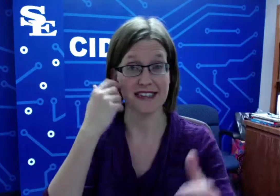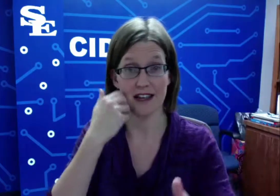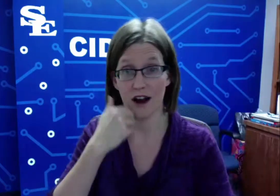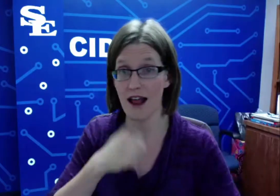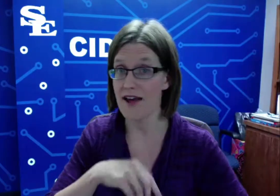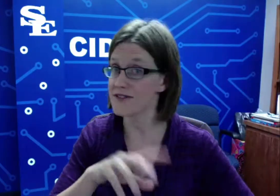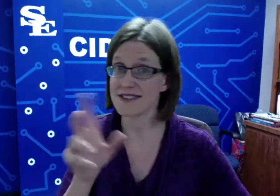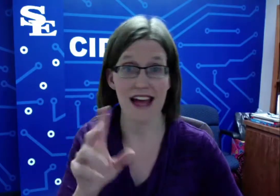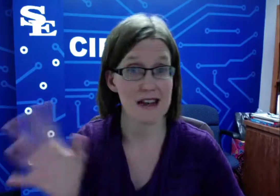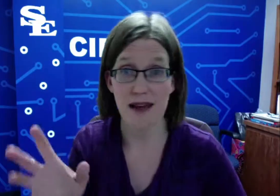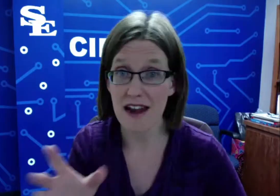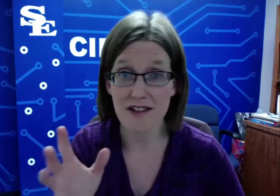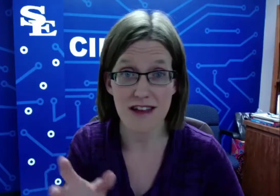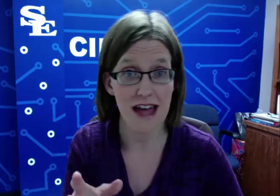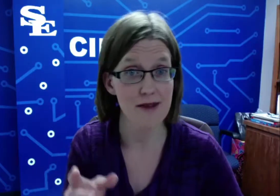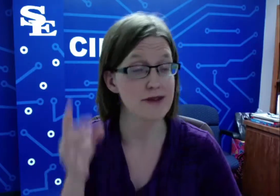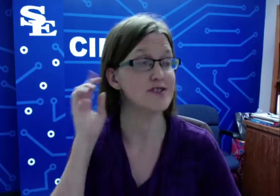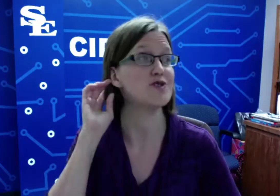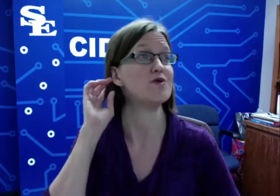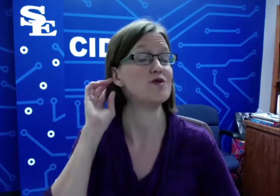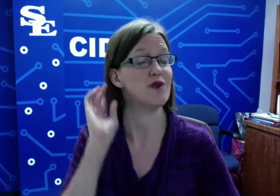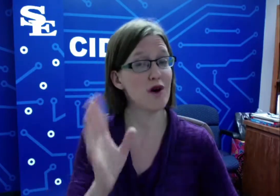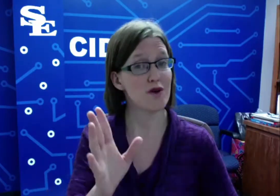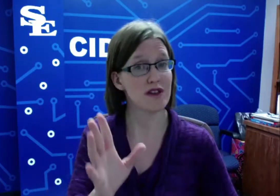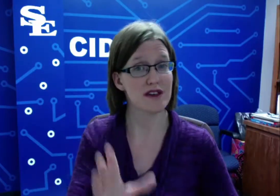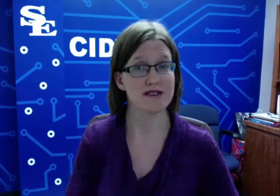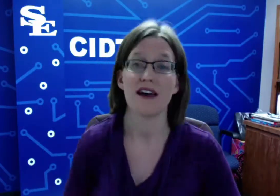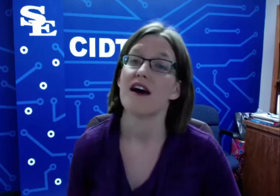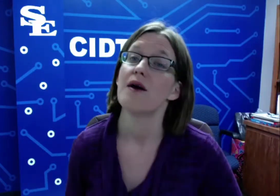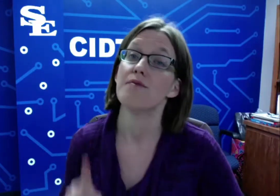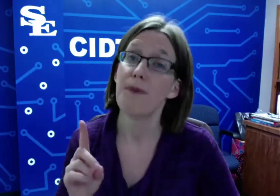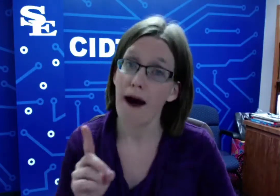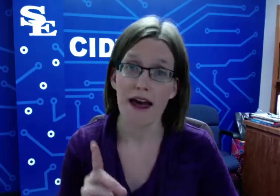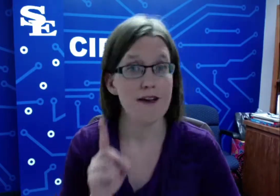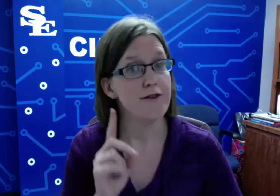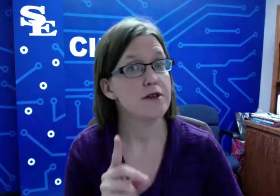You don't have to sound them out or look at them because you know these. But